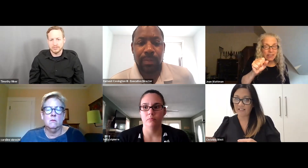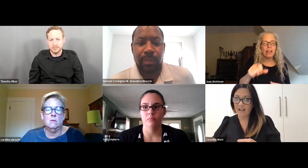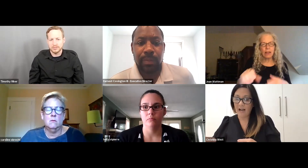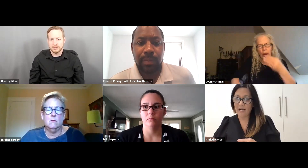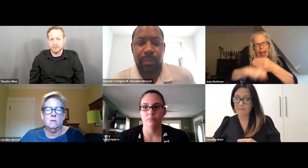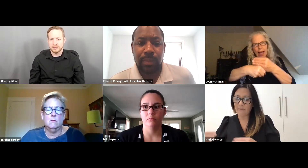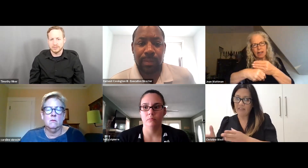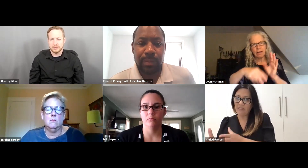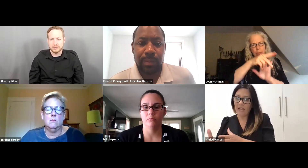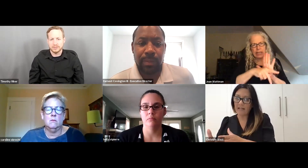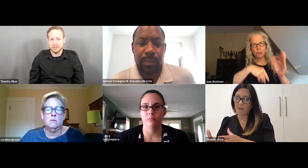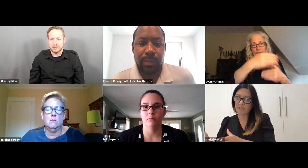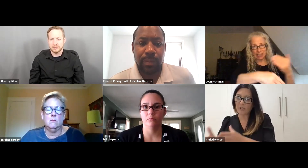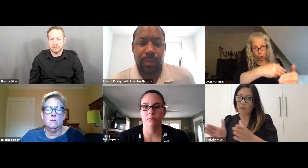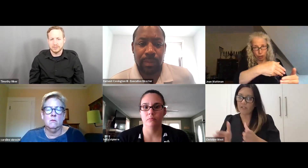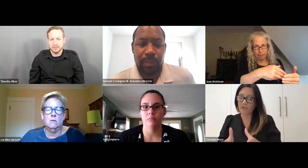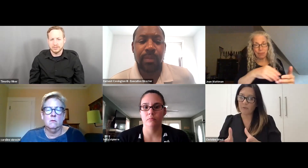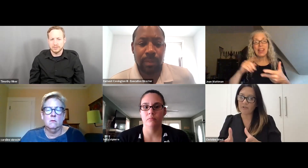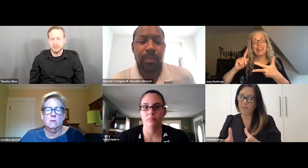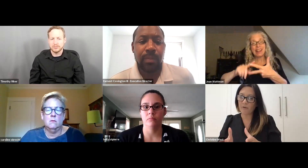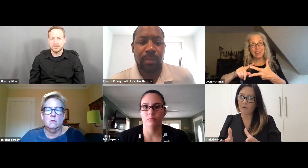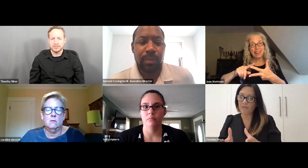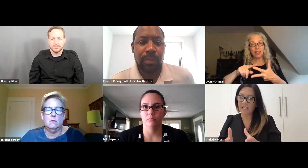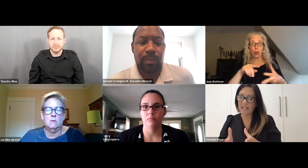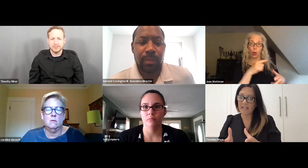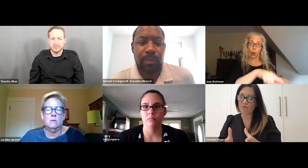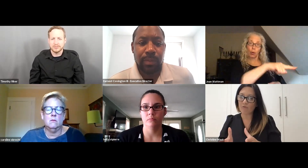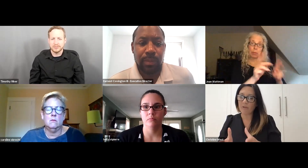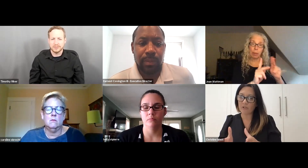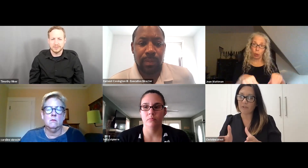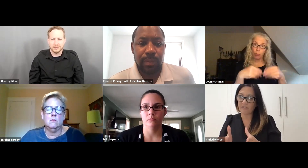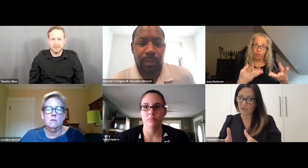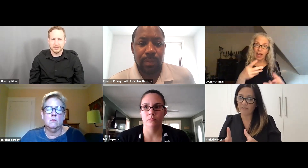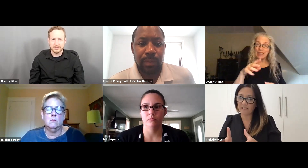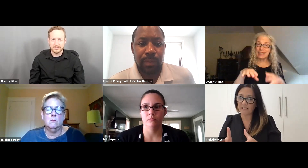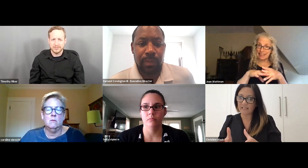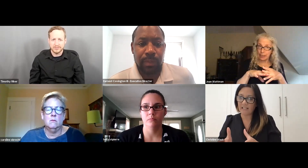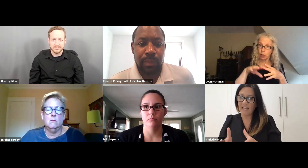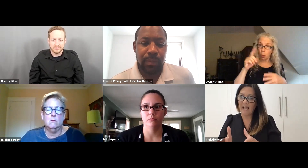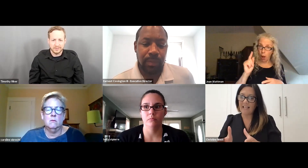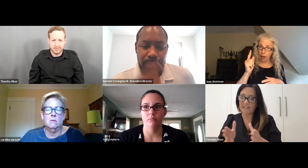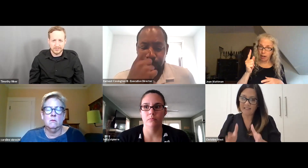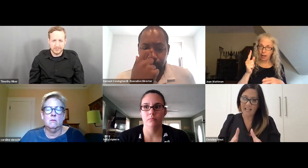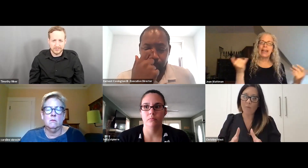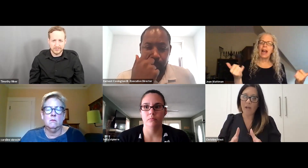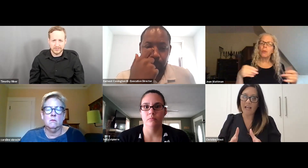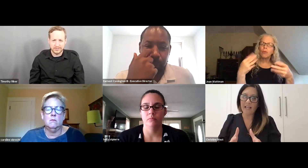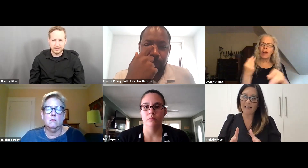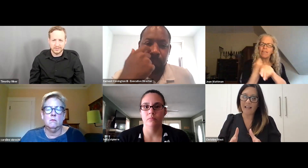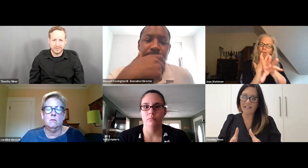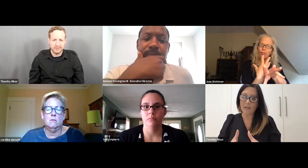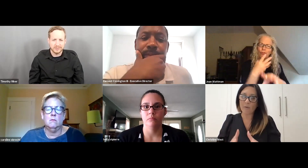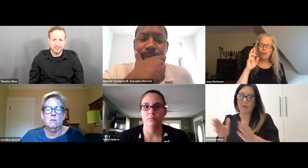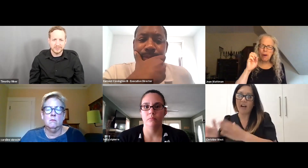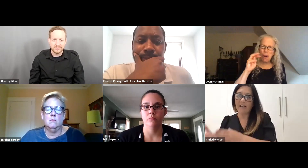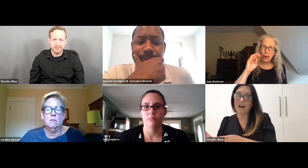procedures? And then those tier 1 interpreters providing remote interpreting services in the same